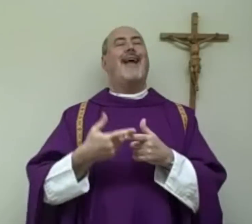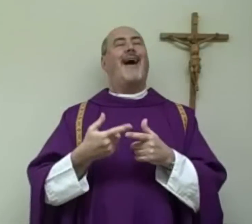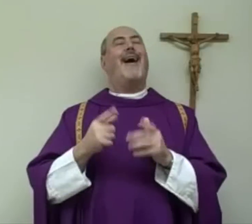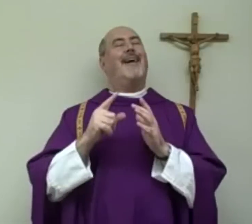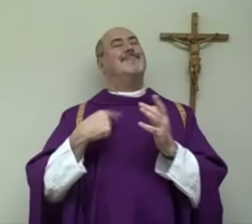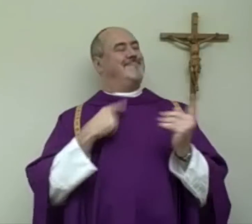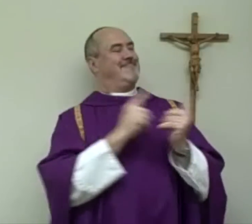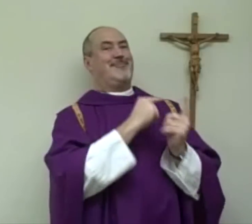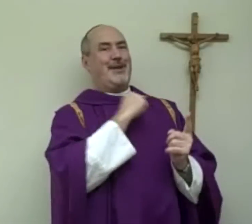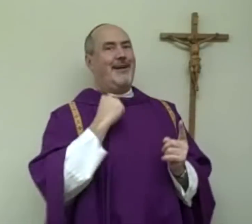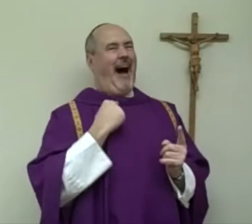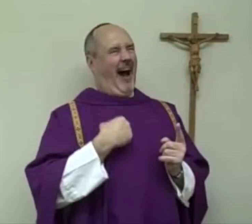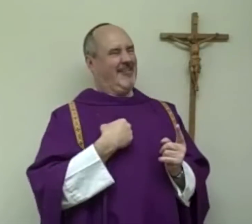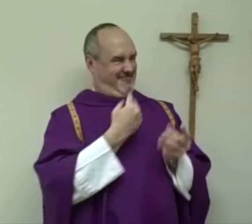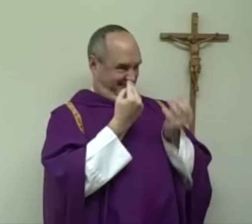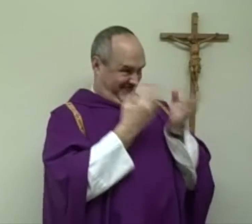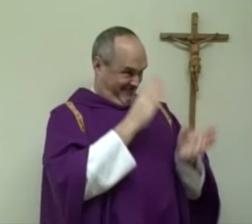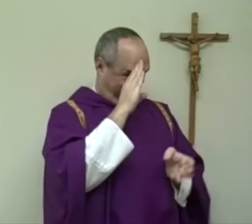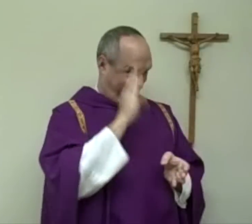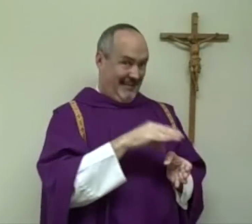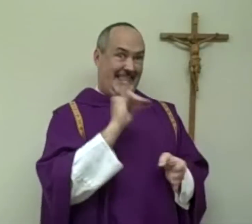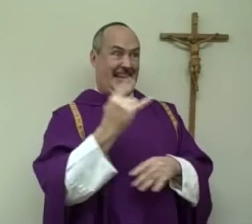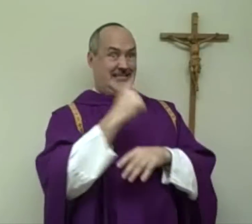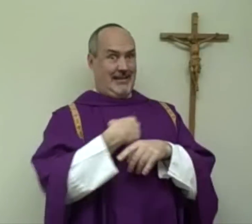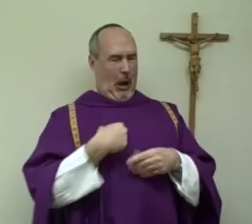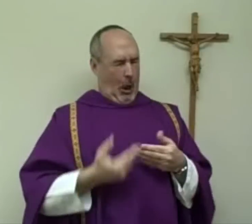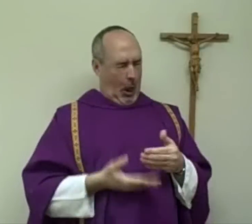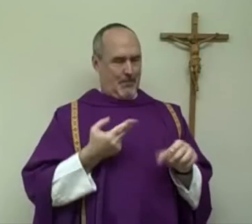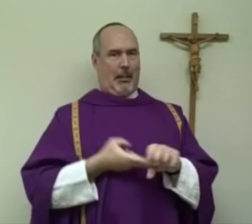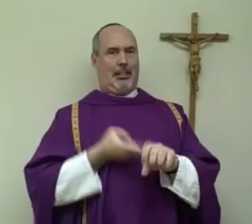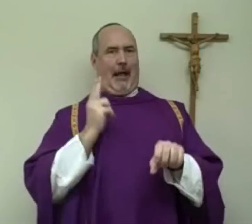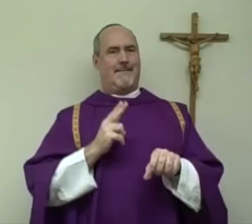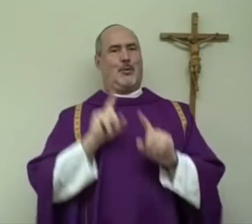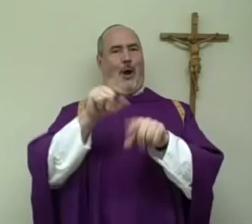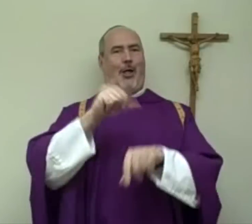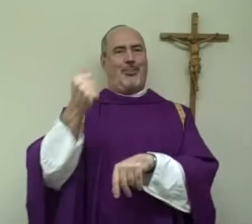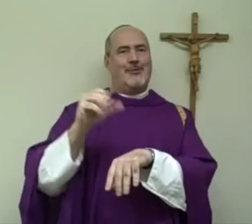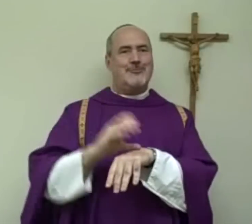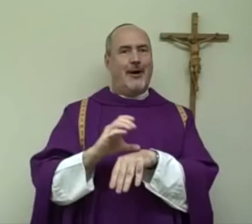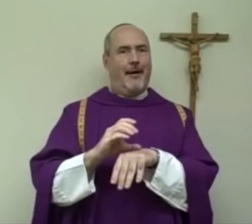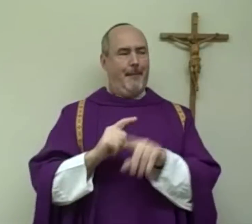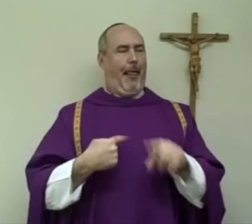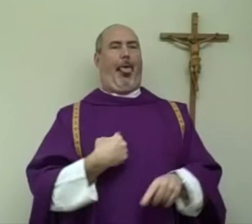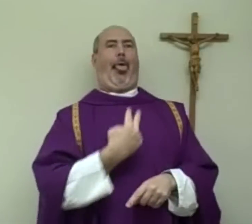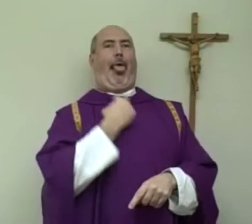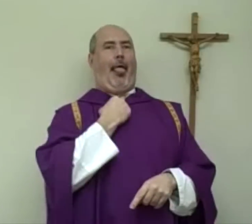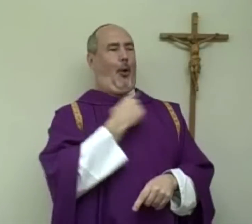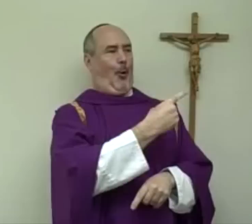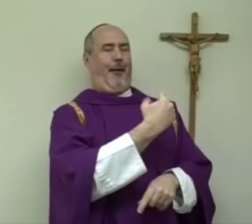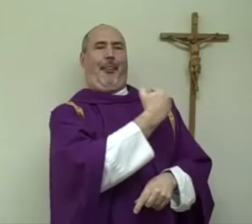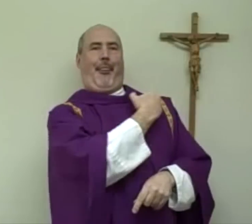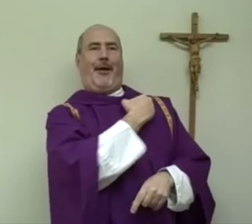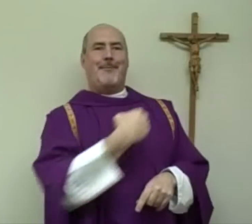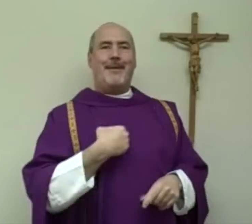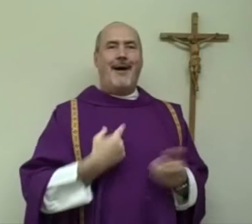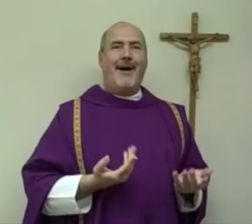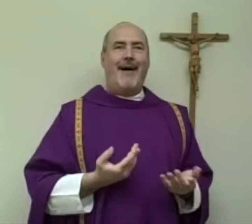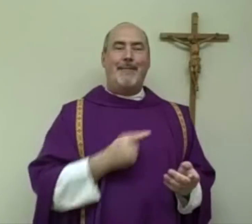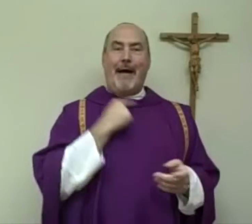I graduated, I ran into the priest and I told him one day, I said, "Did you know that I was getting ready to leave the church at that moment